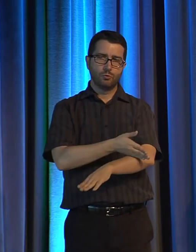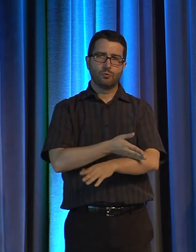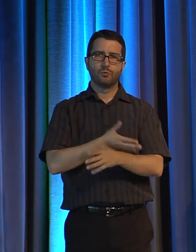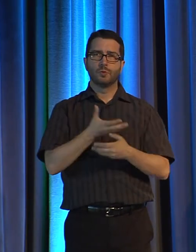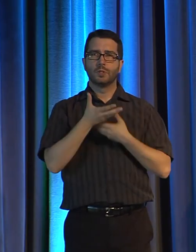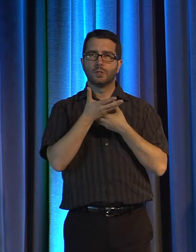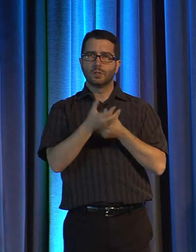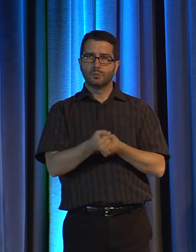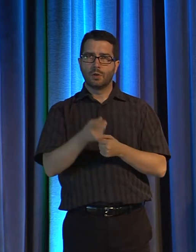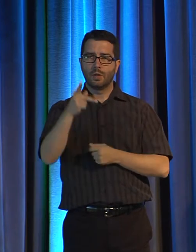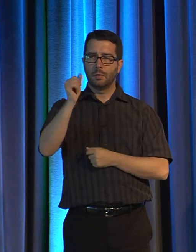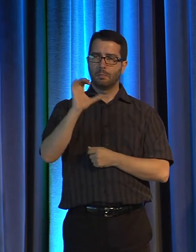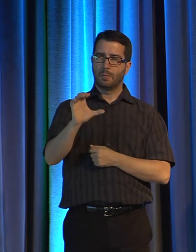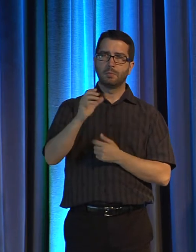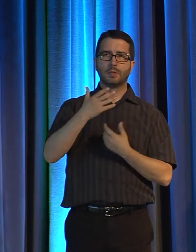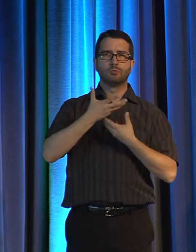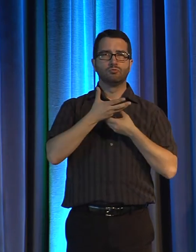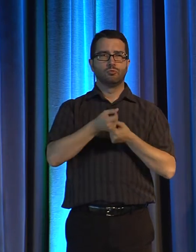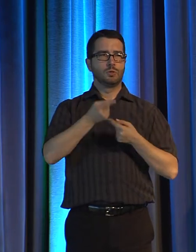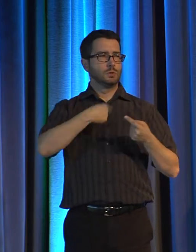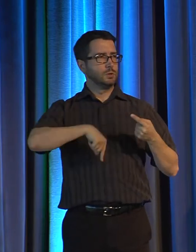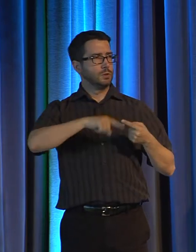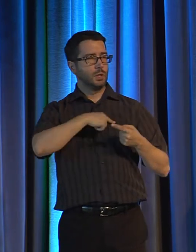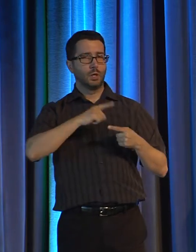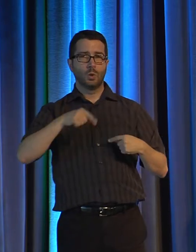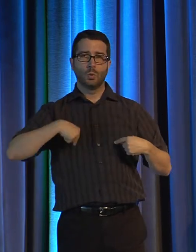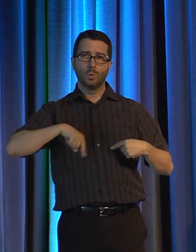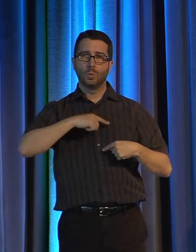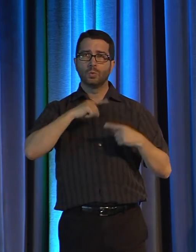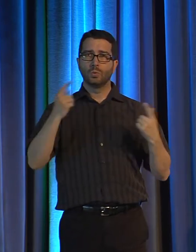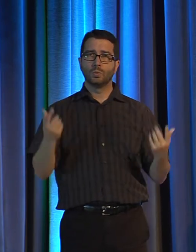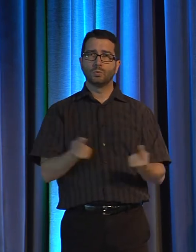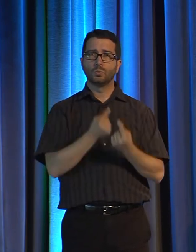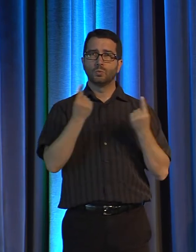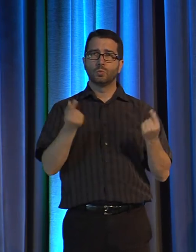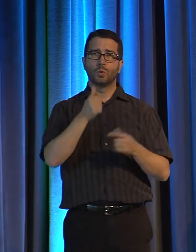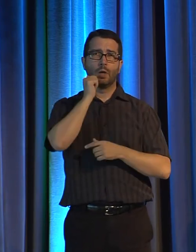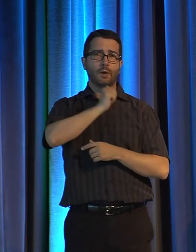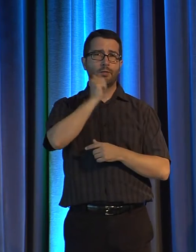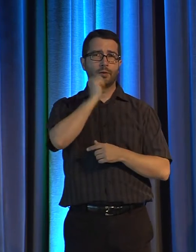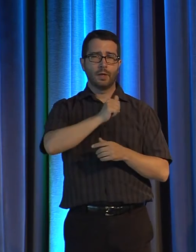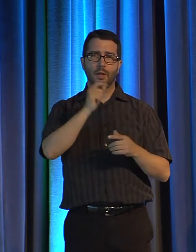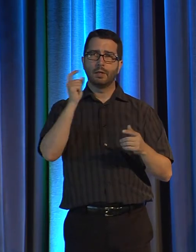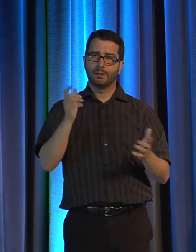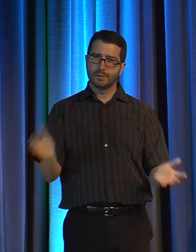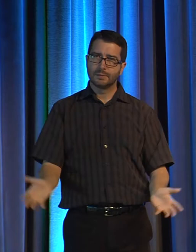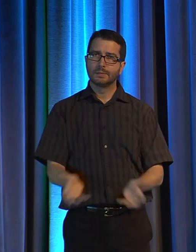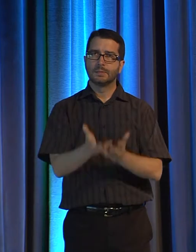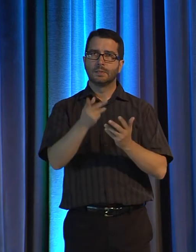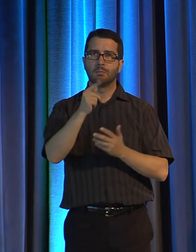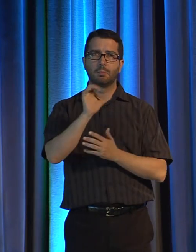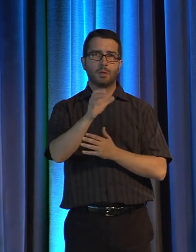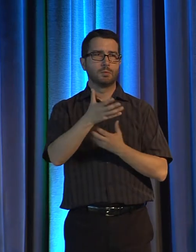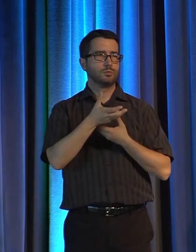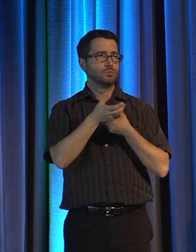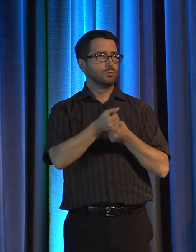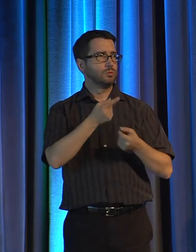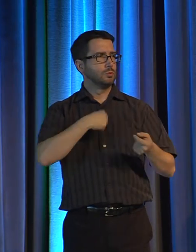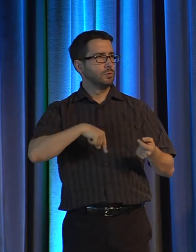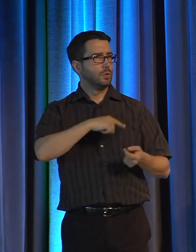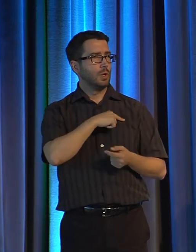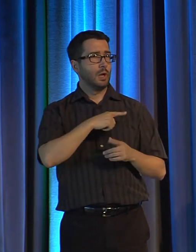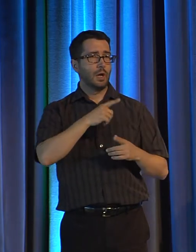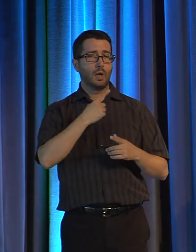we do every day matters so much for building that public trust. All of us are responsible for bringing